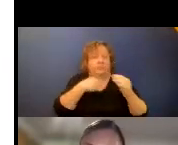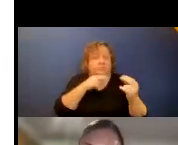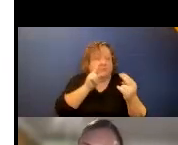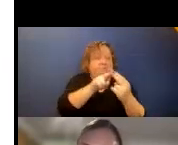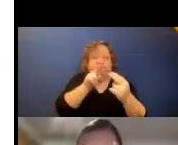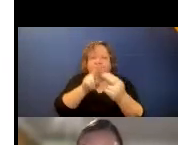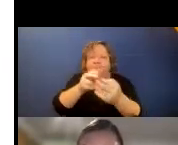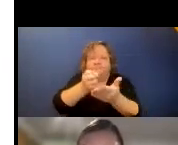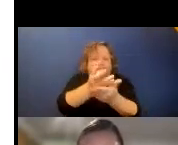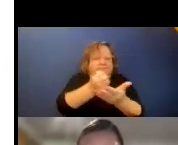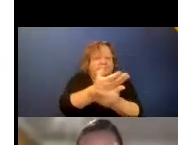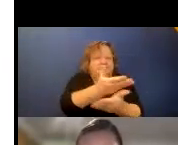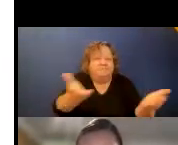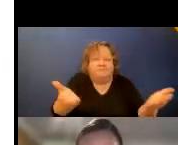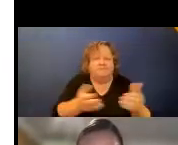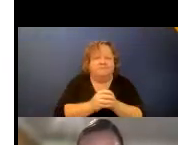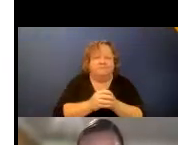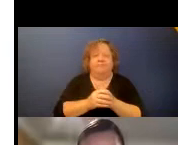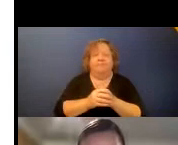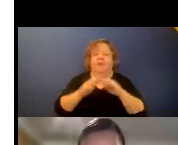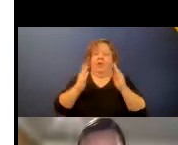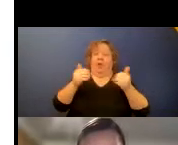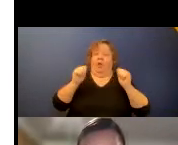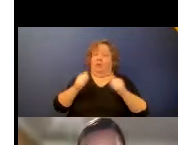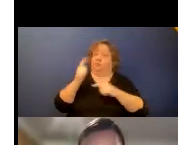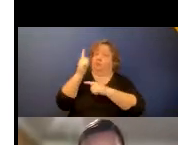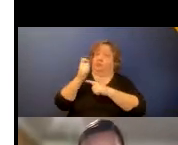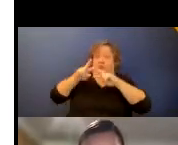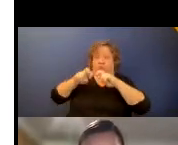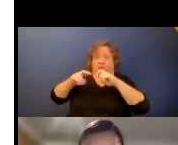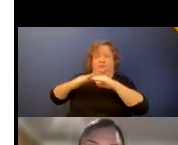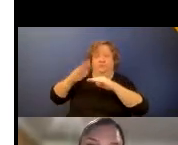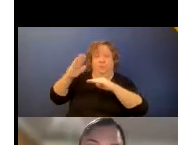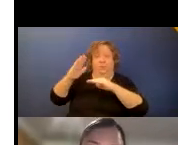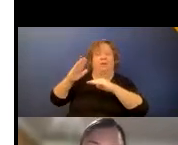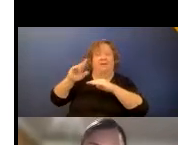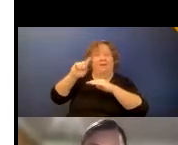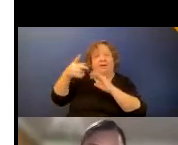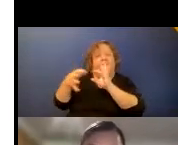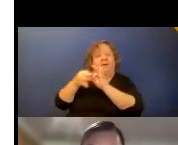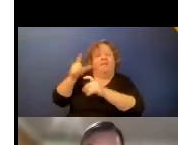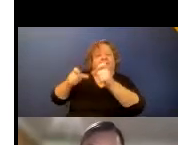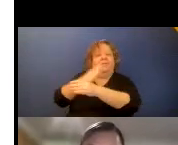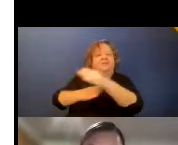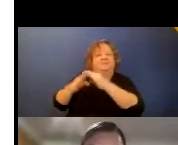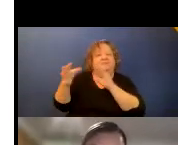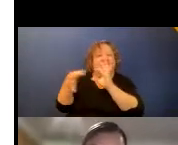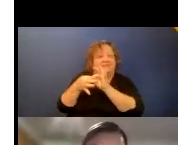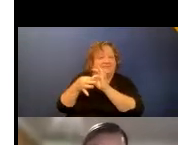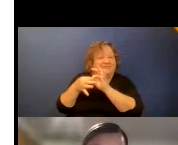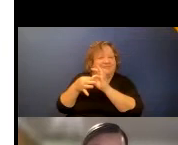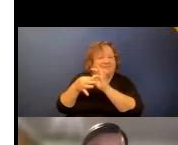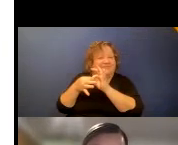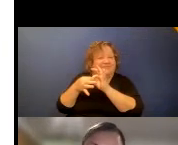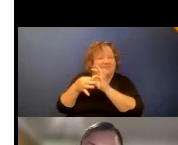promote self-efficacy, which has been proven to be a really strong pathway toward more inclusive services,